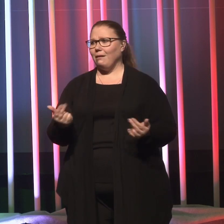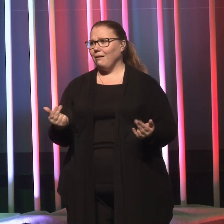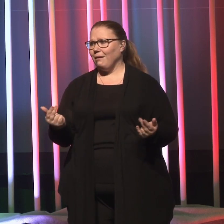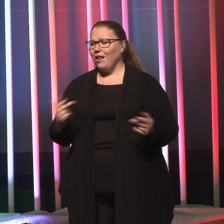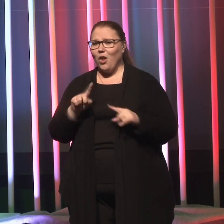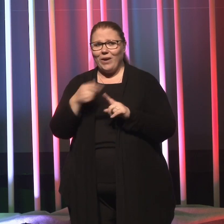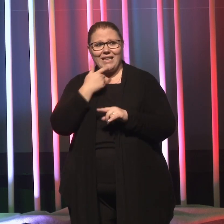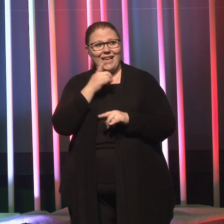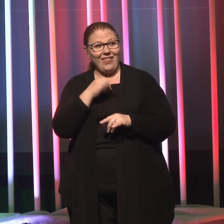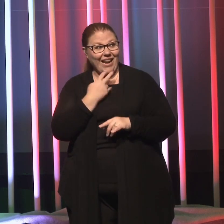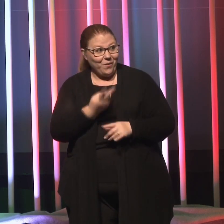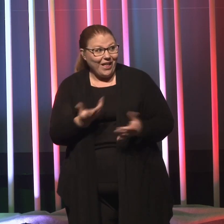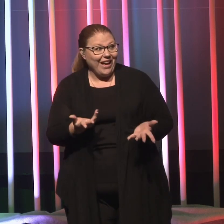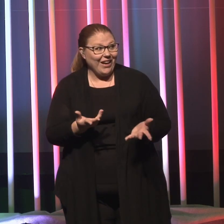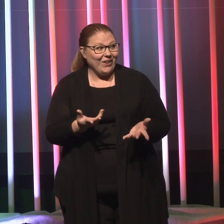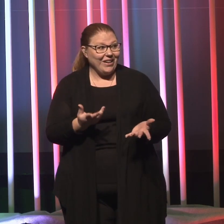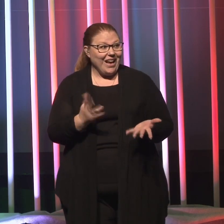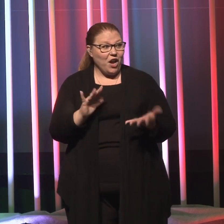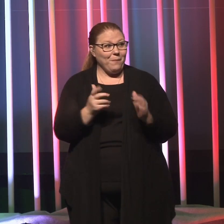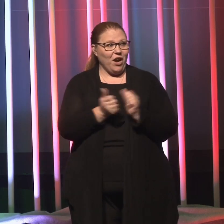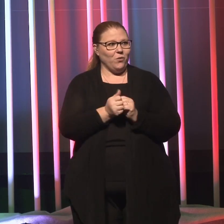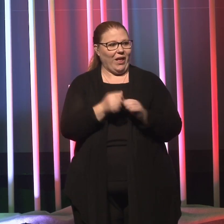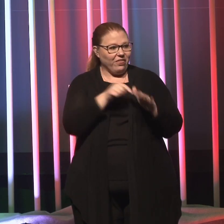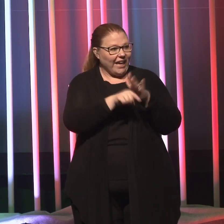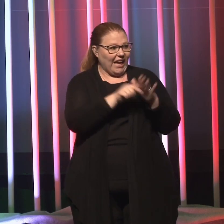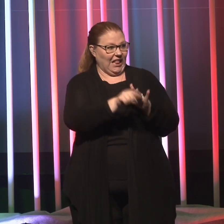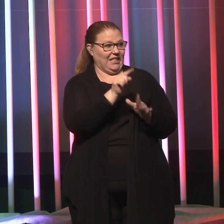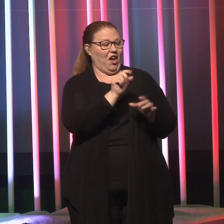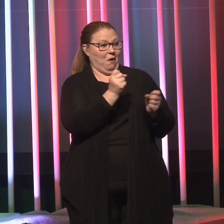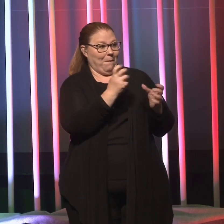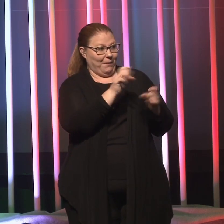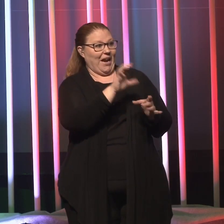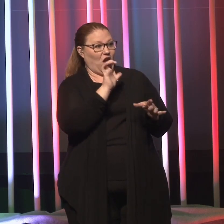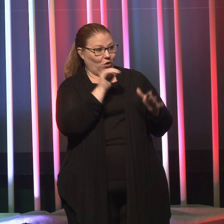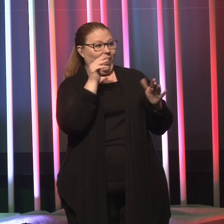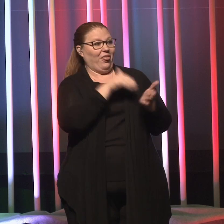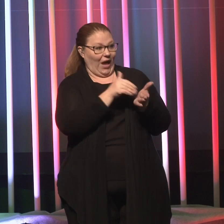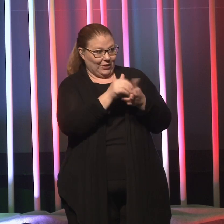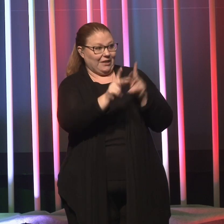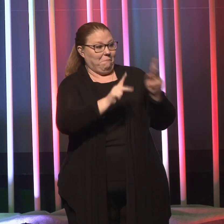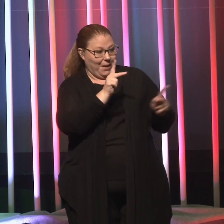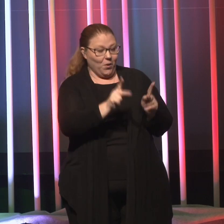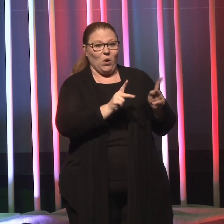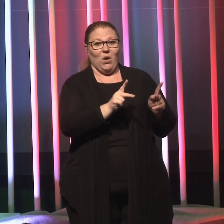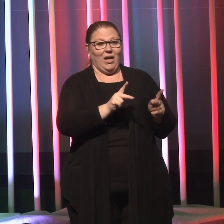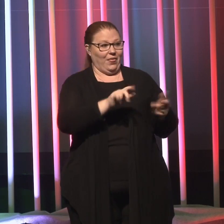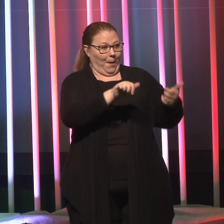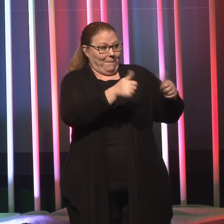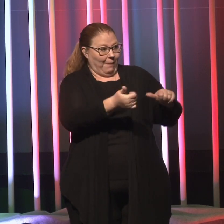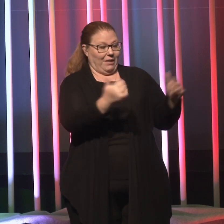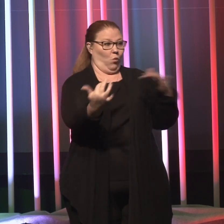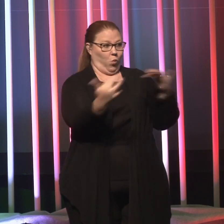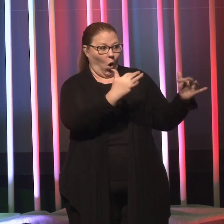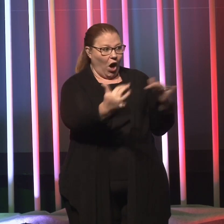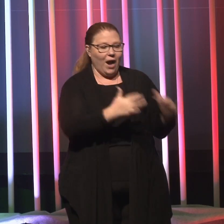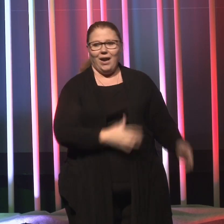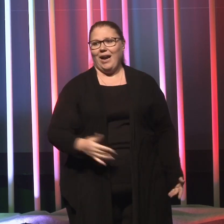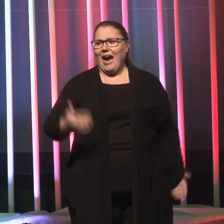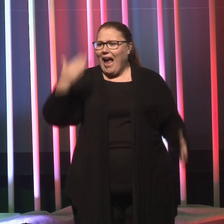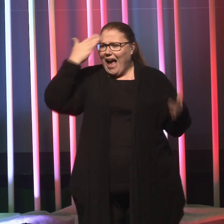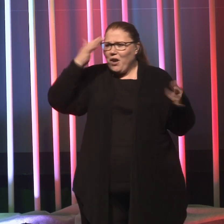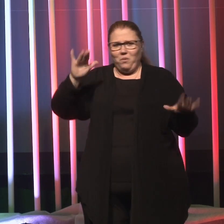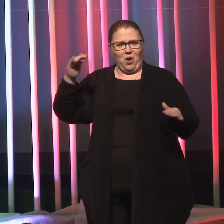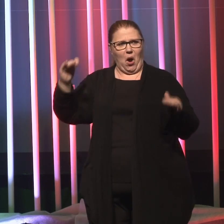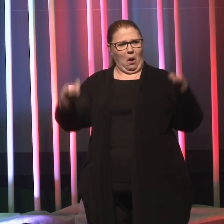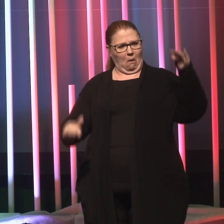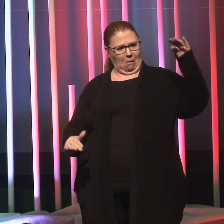When I say that out loud versus like the killing of hundreds of thousands of people and like the, baptism of war, like, I don't know.